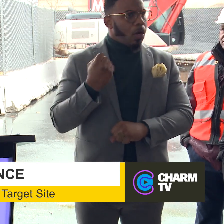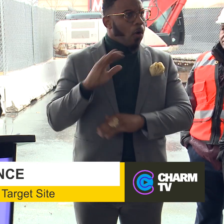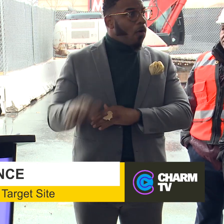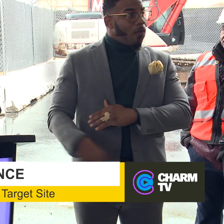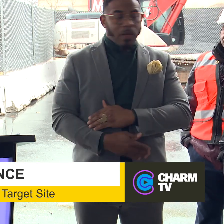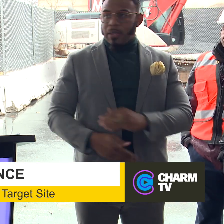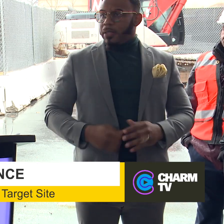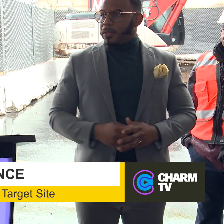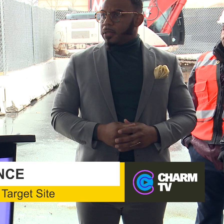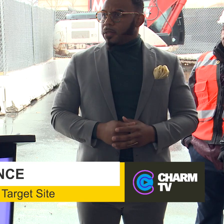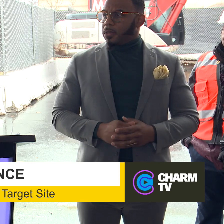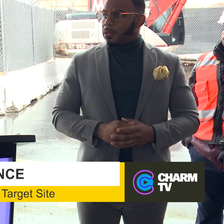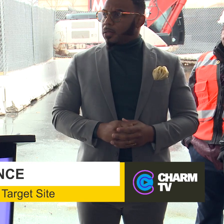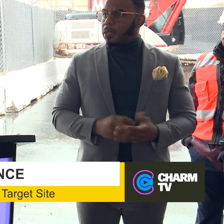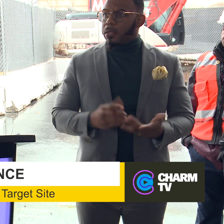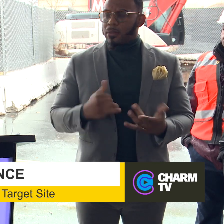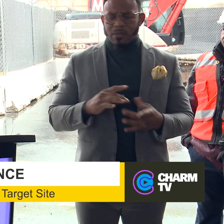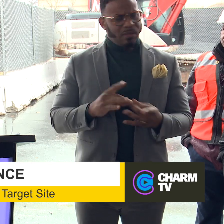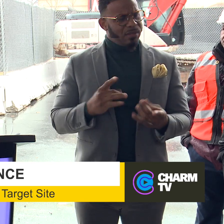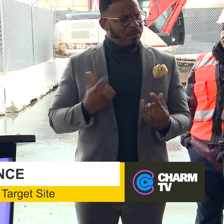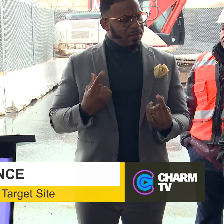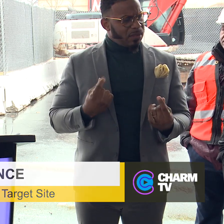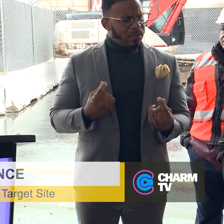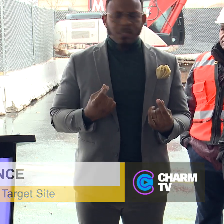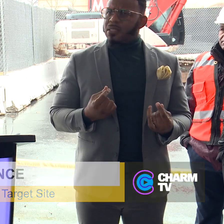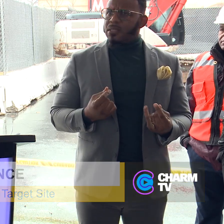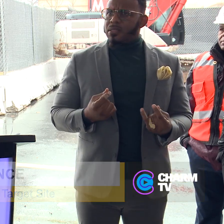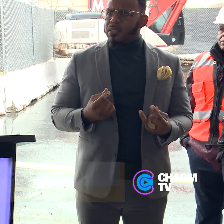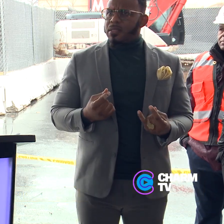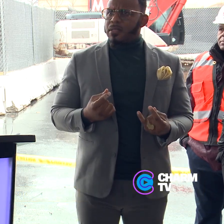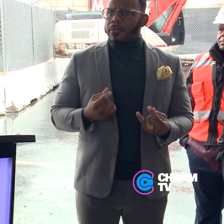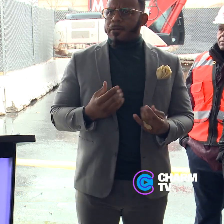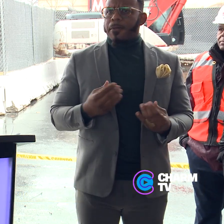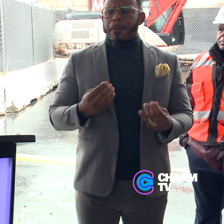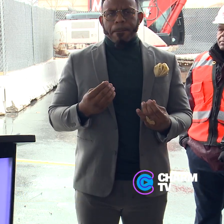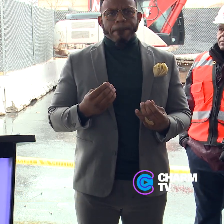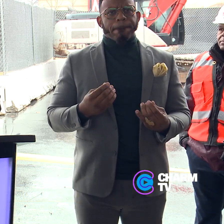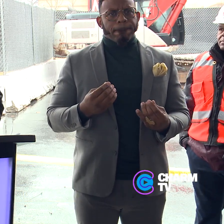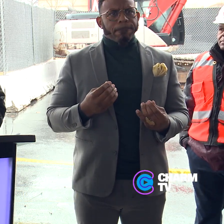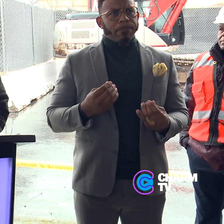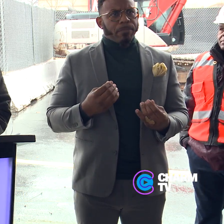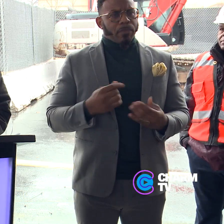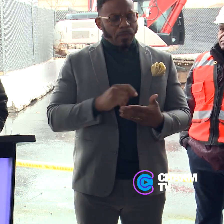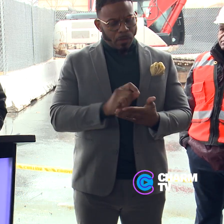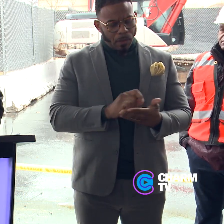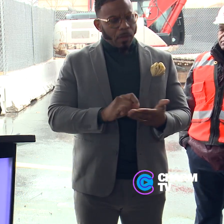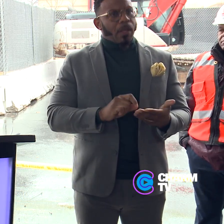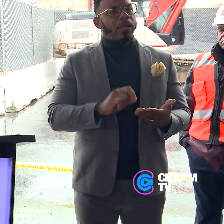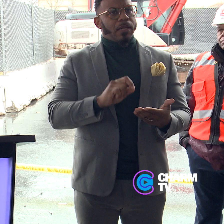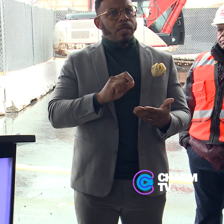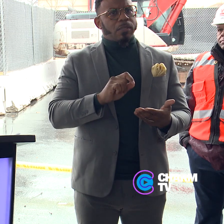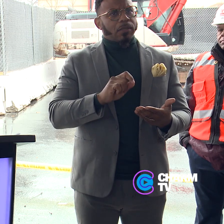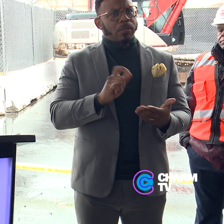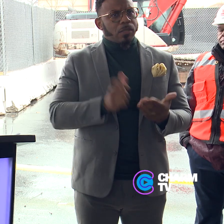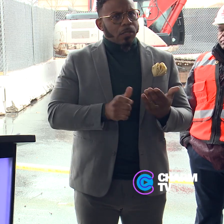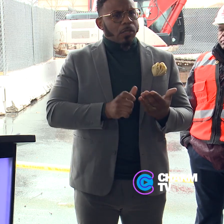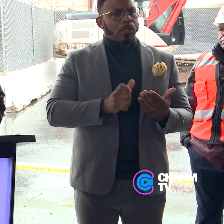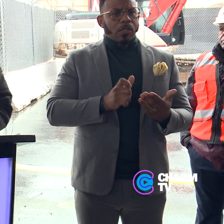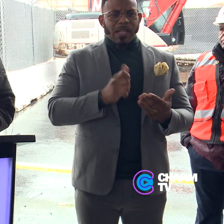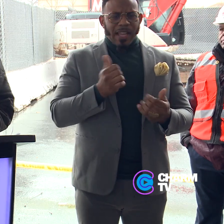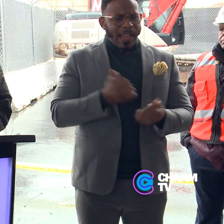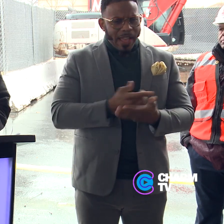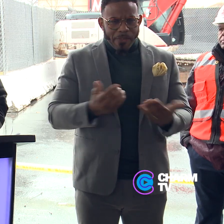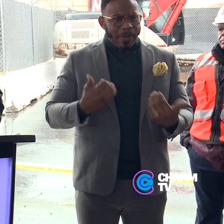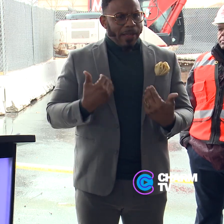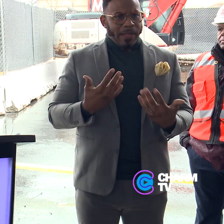overnight. And we said, what are we going to do? And New York Times wrote articles, the Washington Post wrote articles.